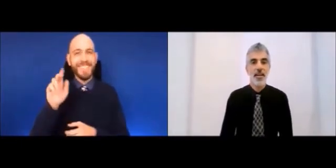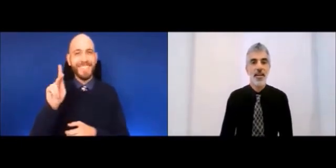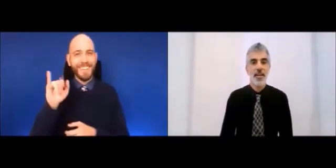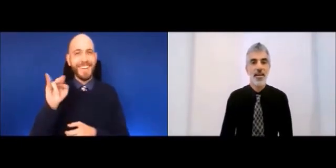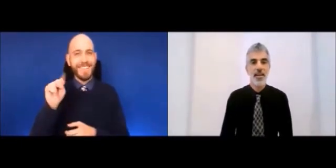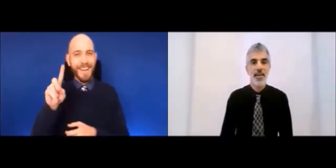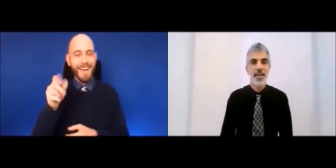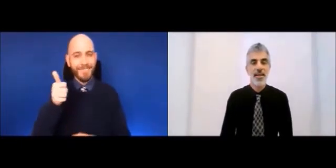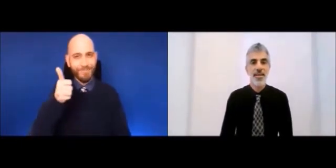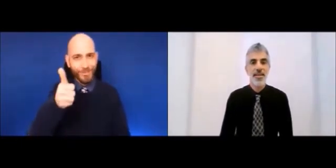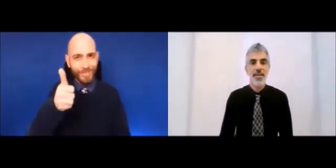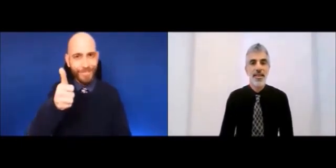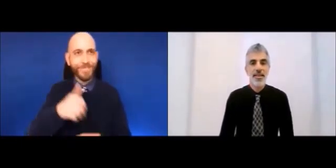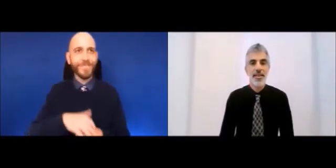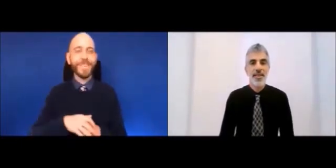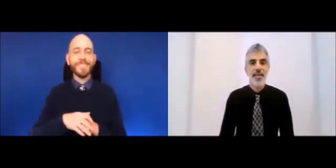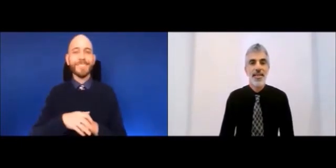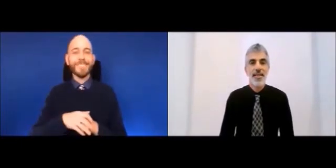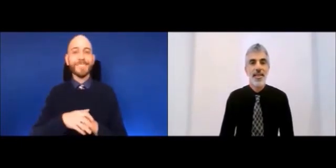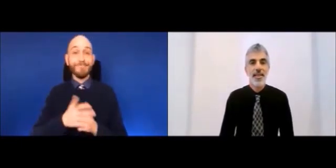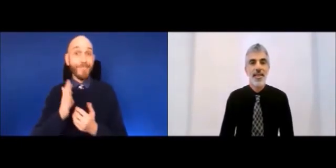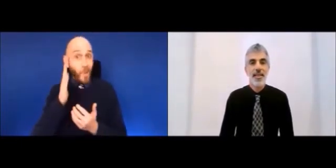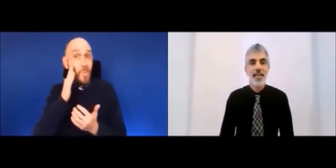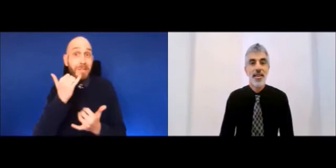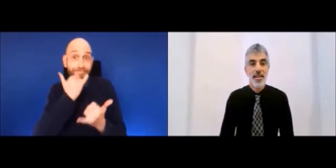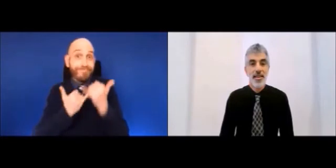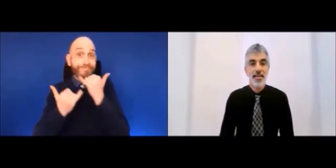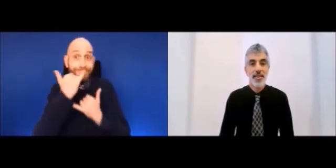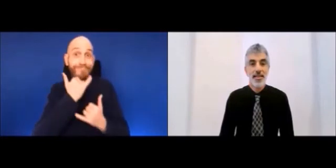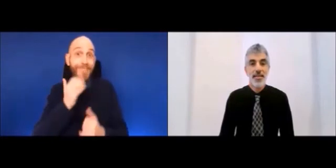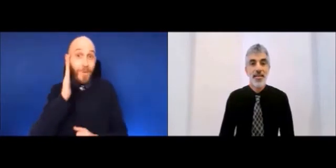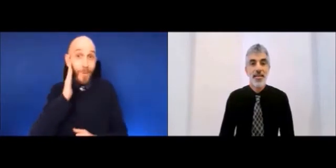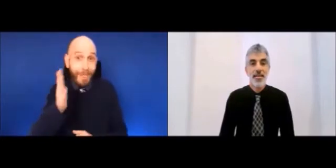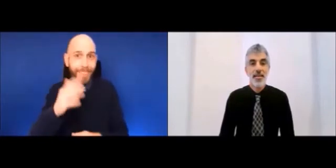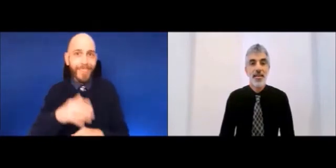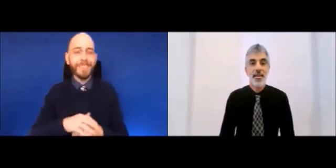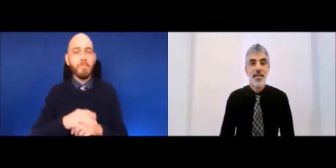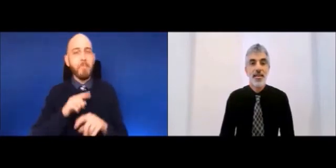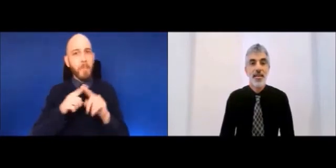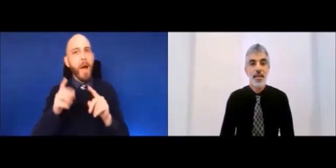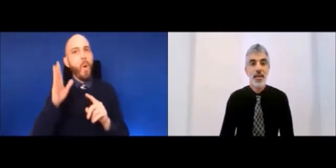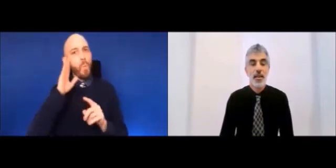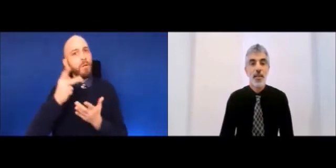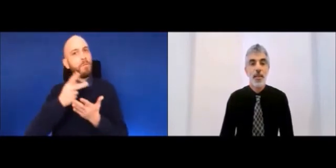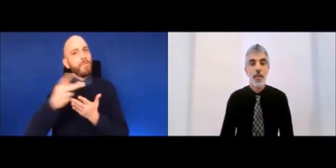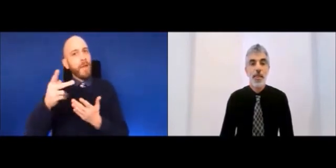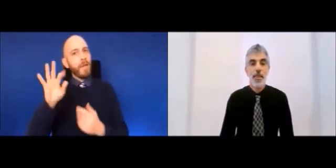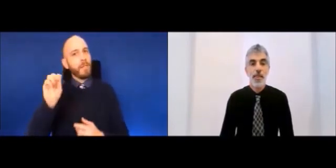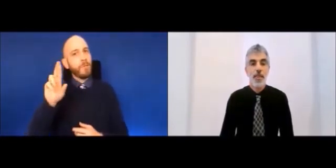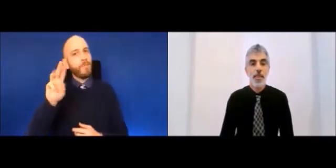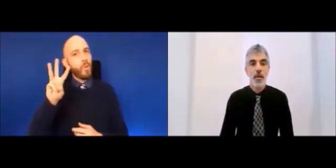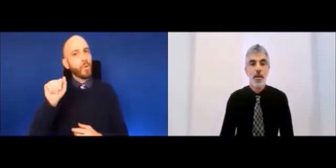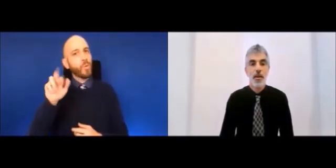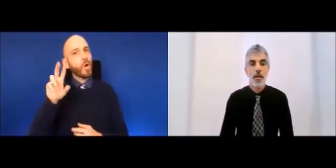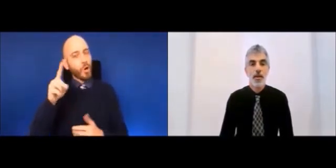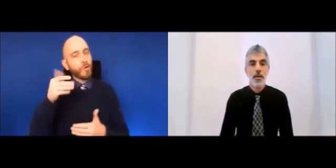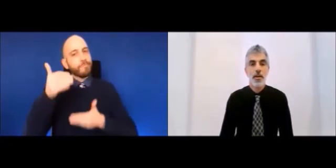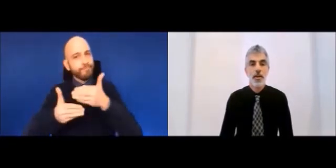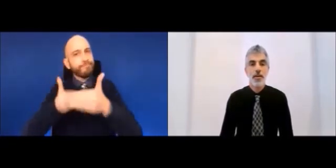My advice for new interpreters would be kind to yourself. You will make mistakes, but I encourage you